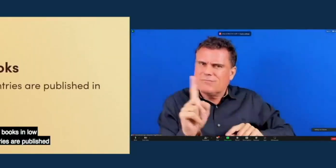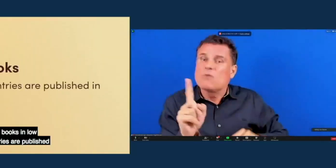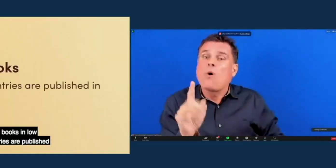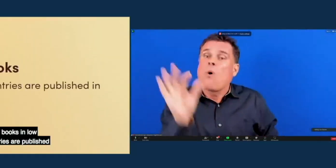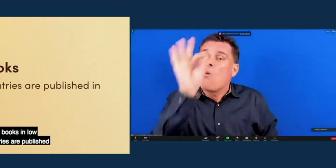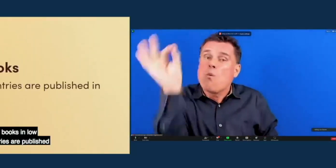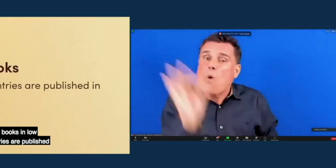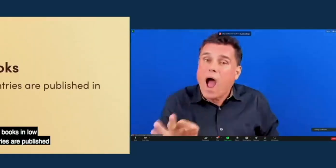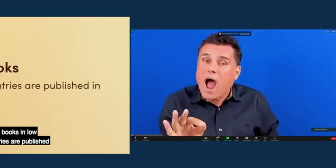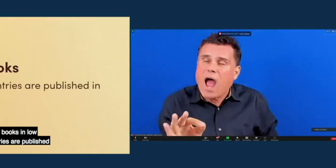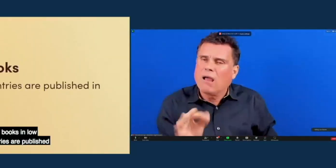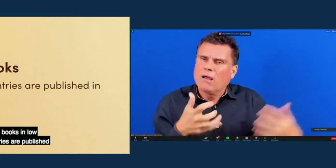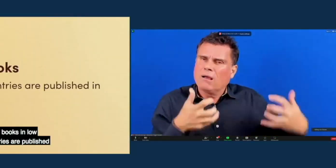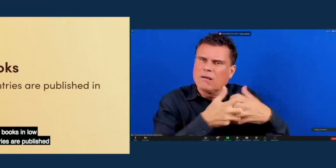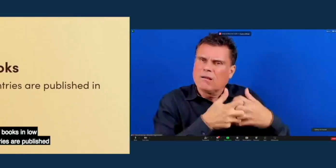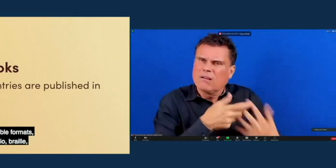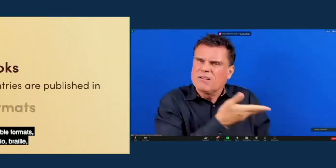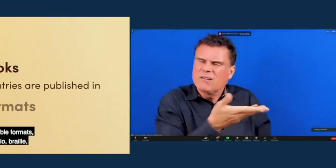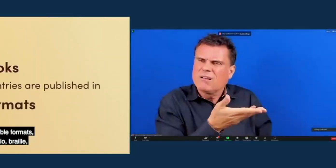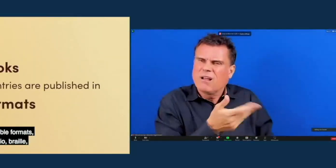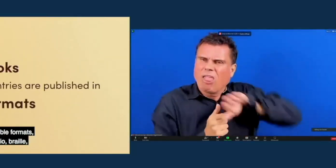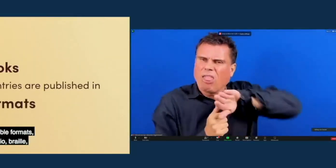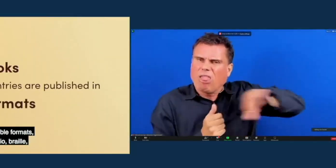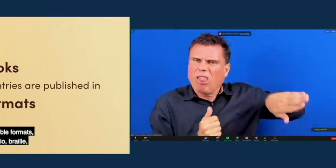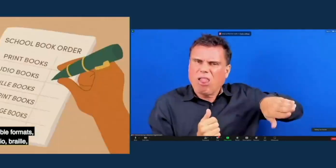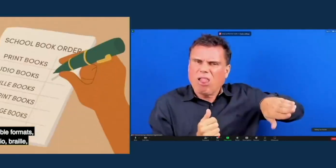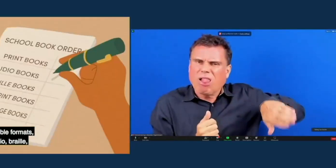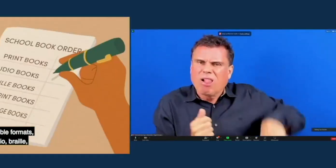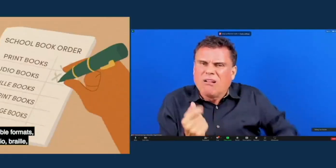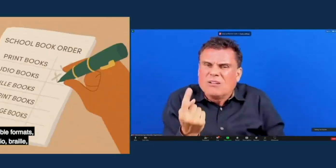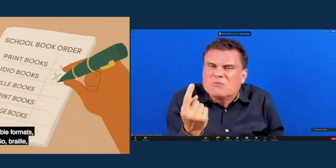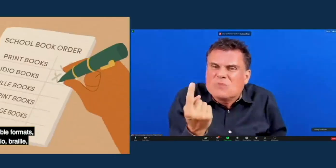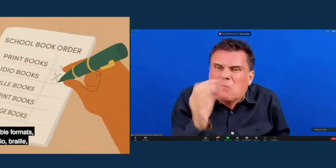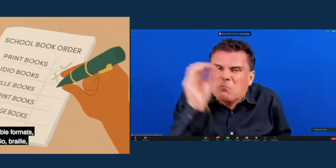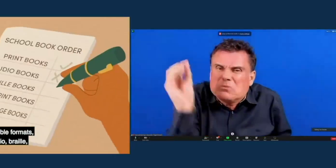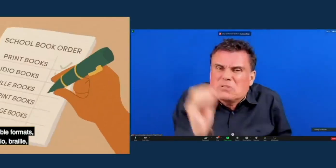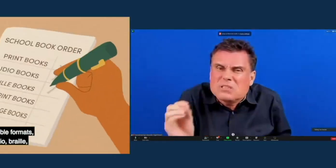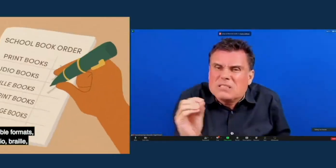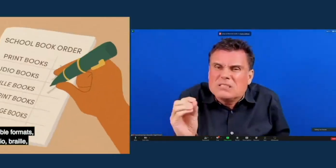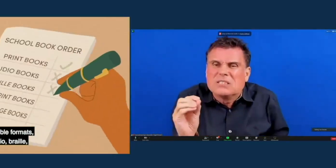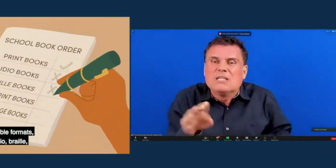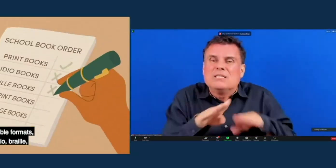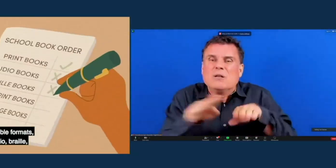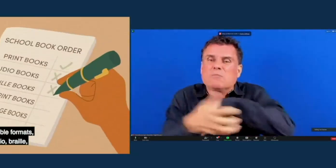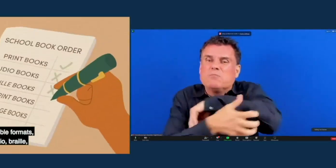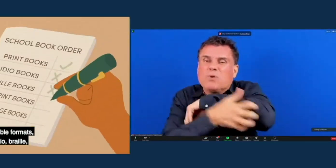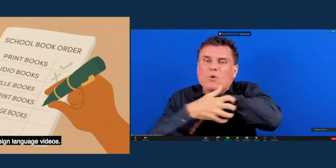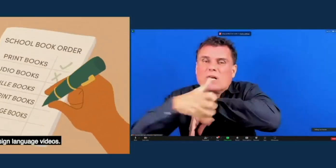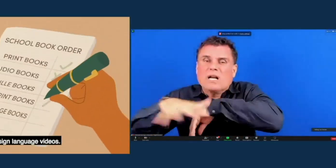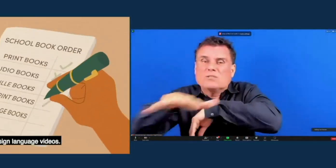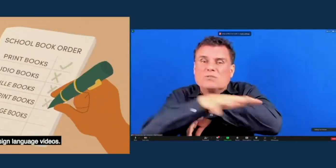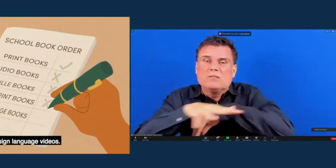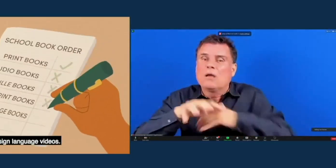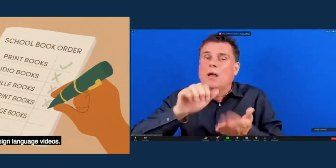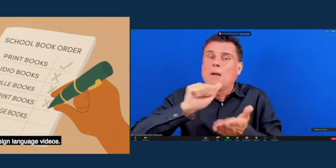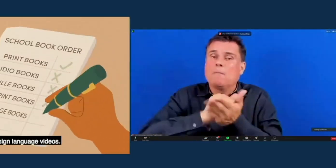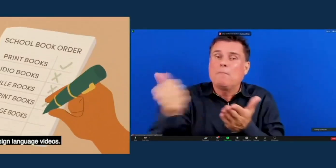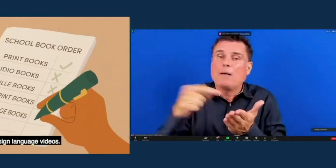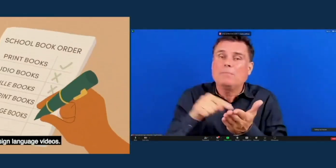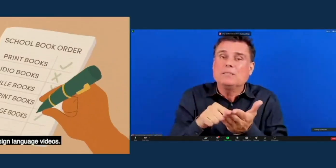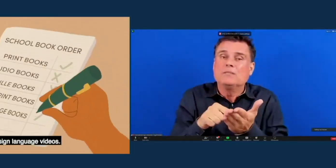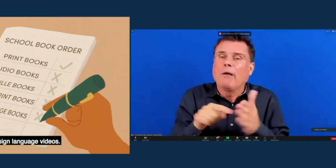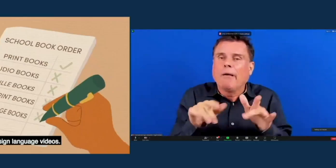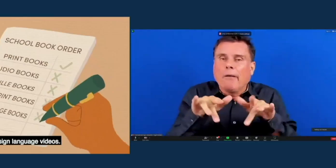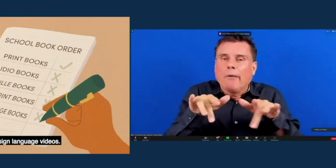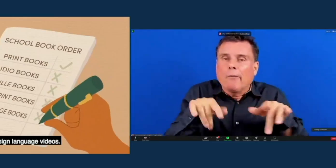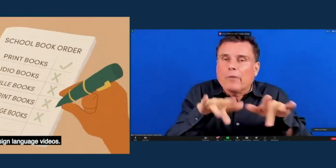in low-resource countries are published in accessible formats, like audio, braille, large print, or with